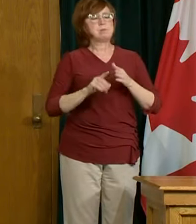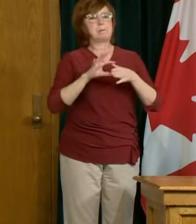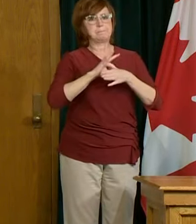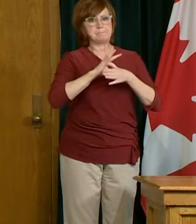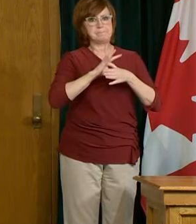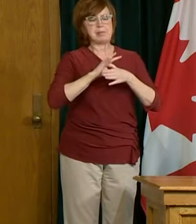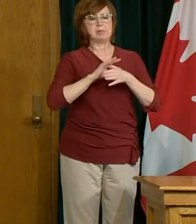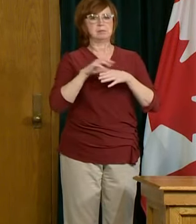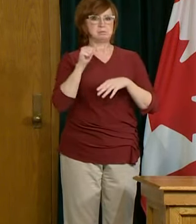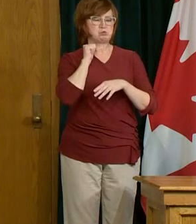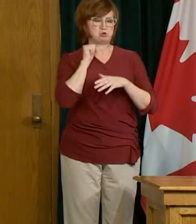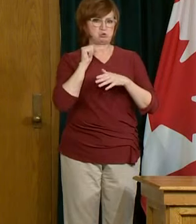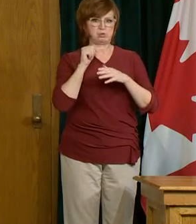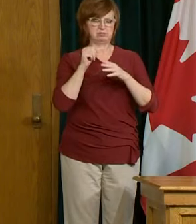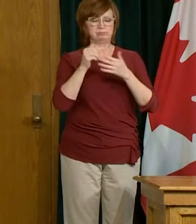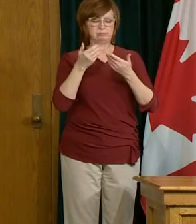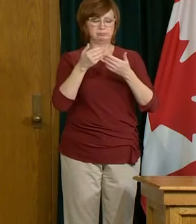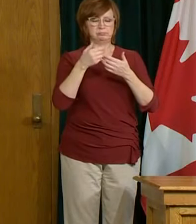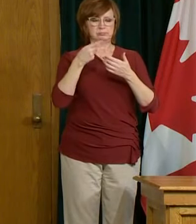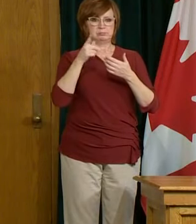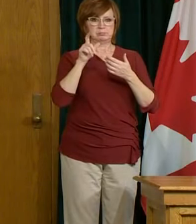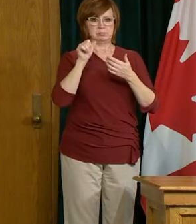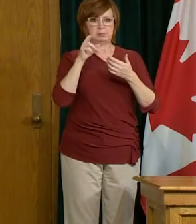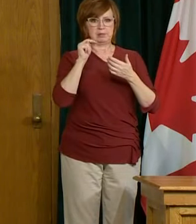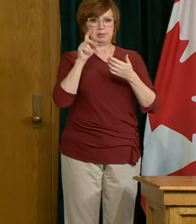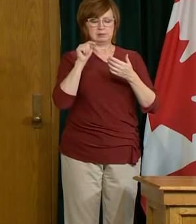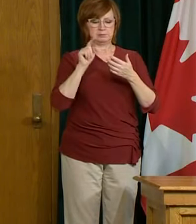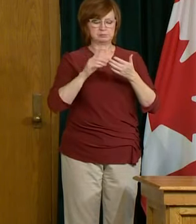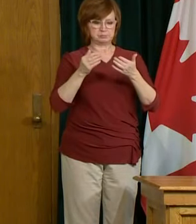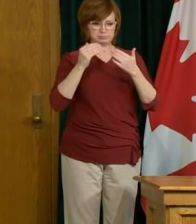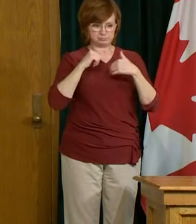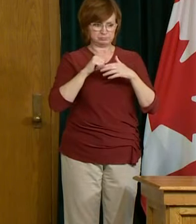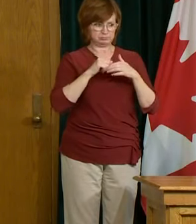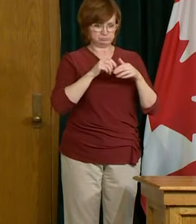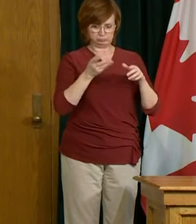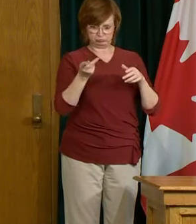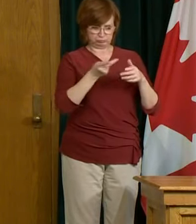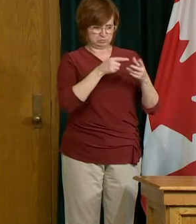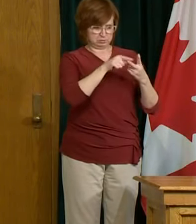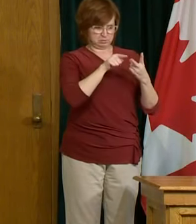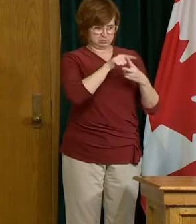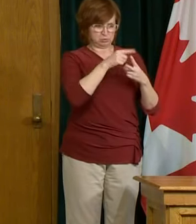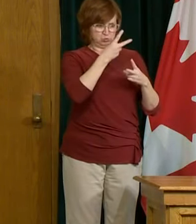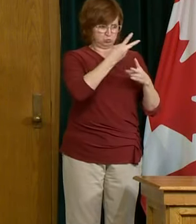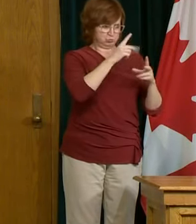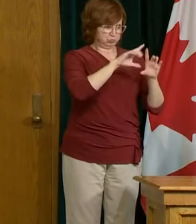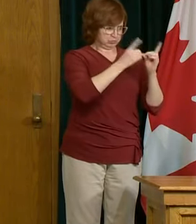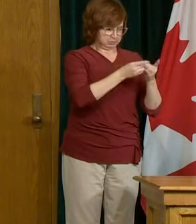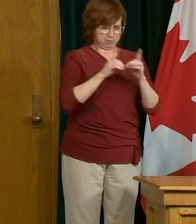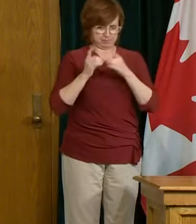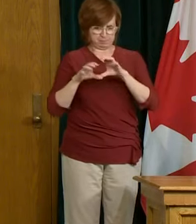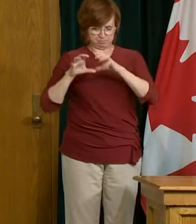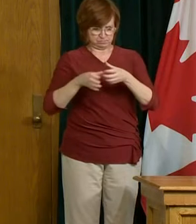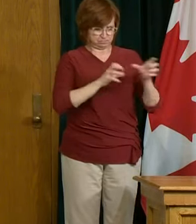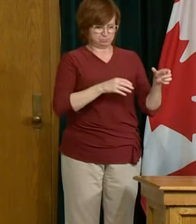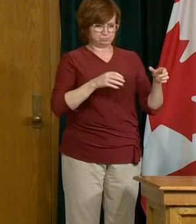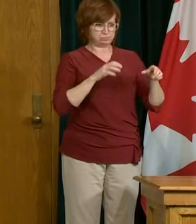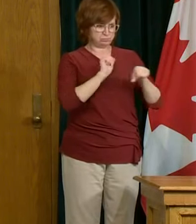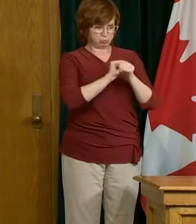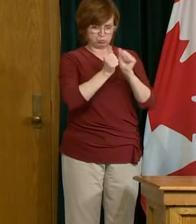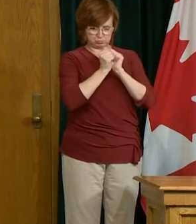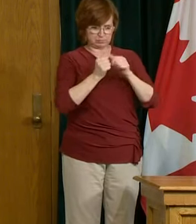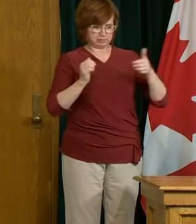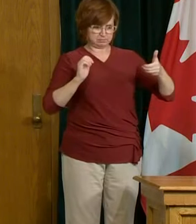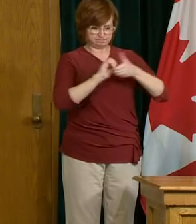There's cooperation between those plants and health and agriculture to develop protocols that